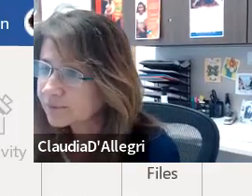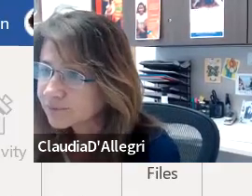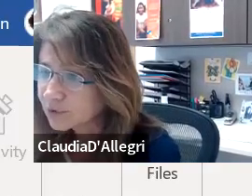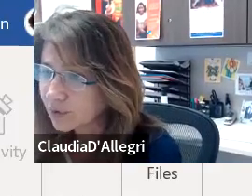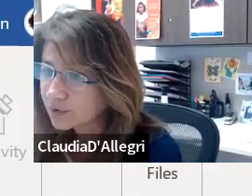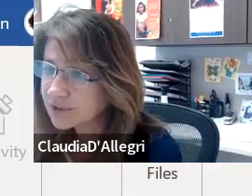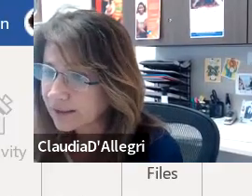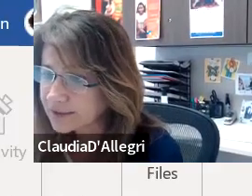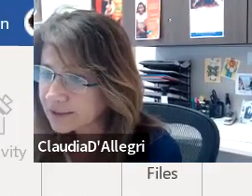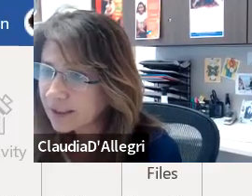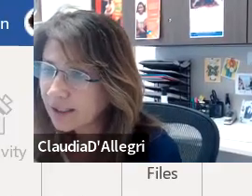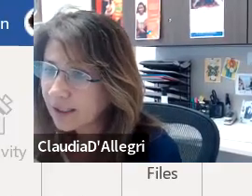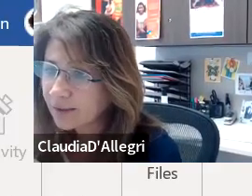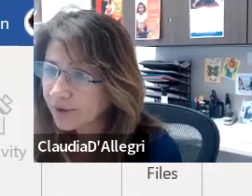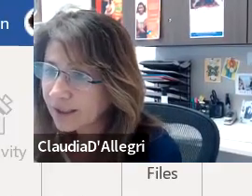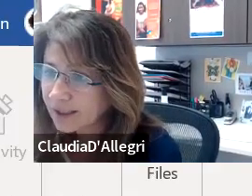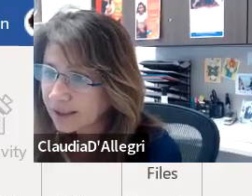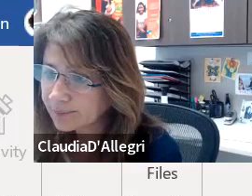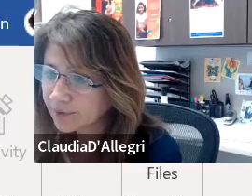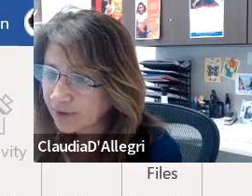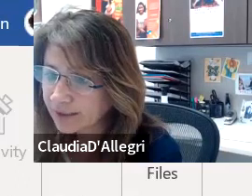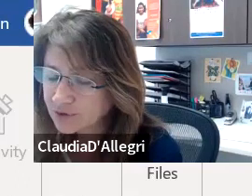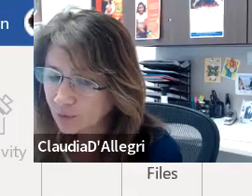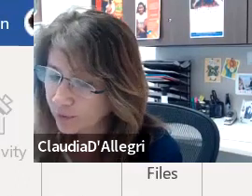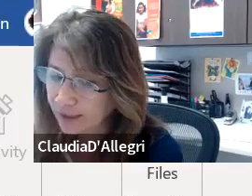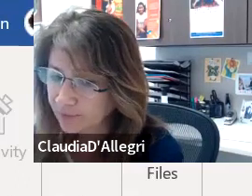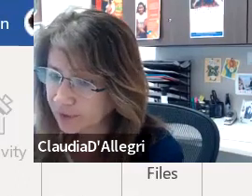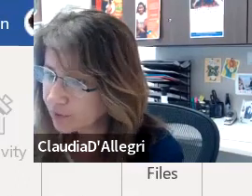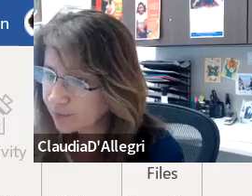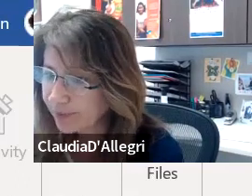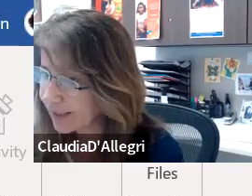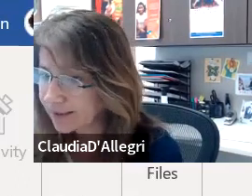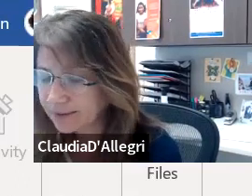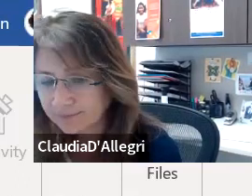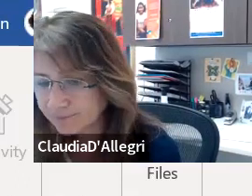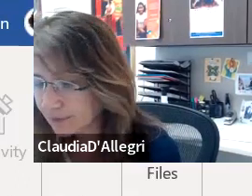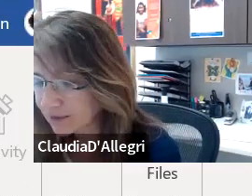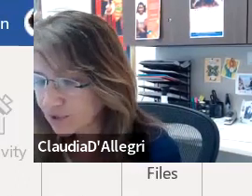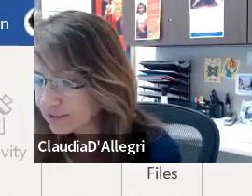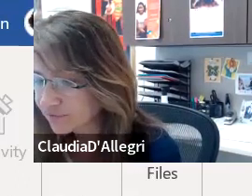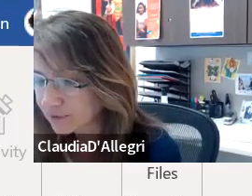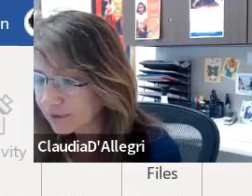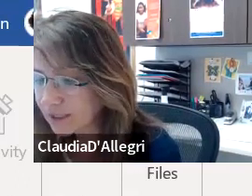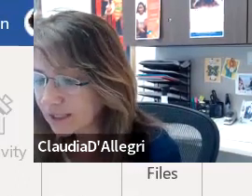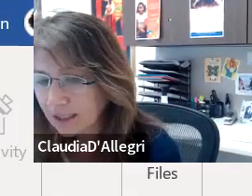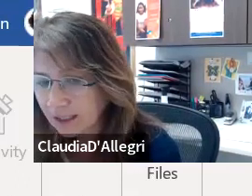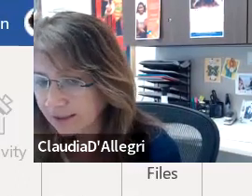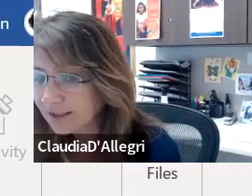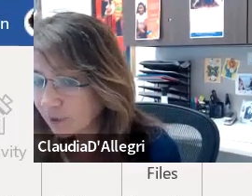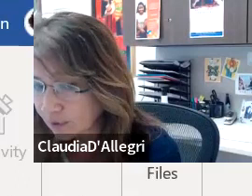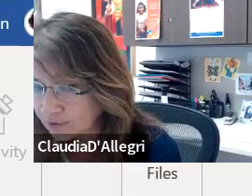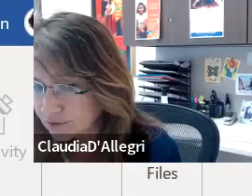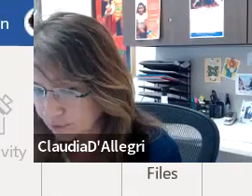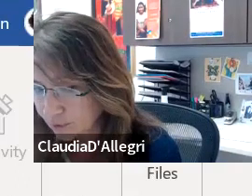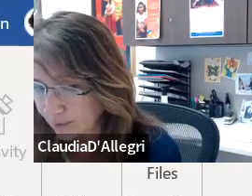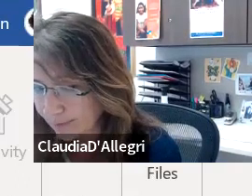not welcome to outsiders. We had providers who we had recruit, pay, the transfer,